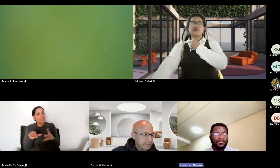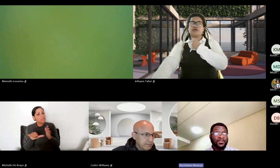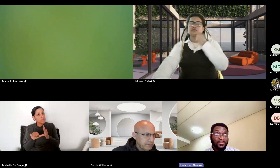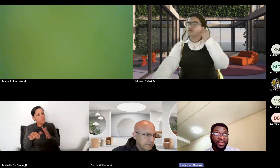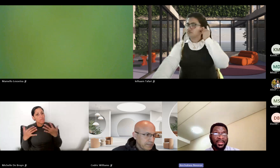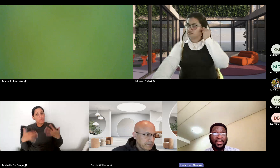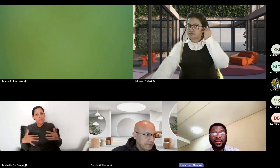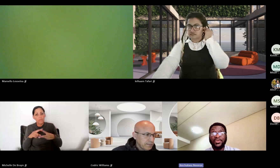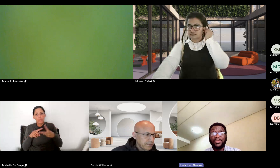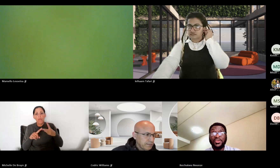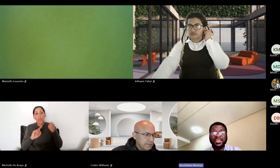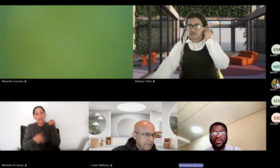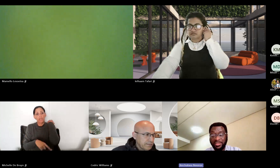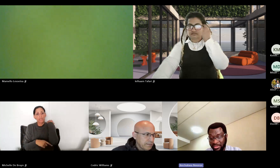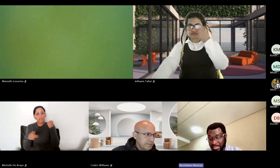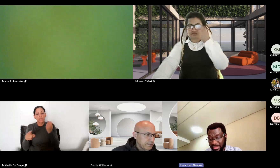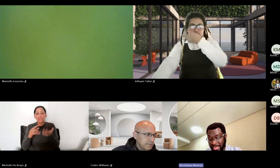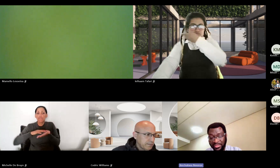talk about Braille,